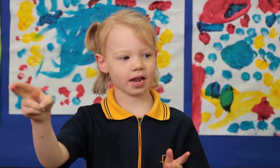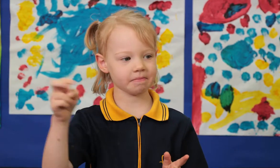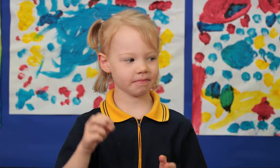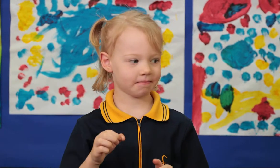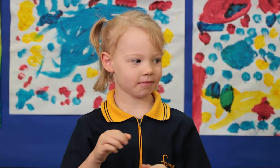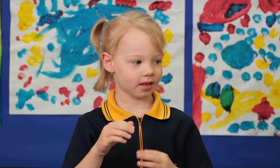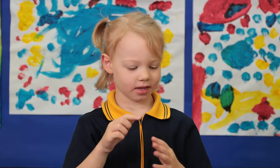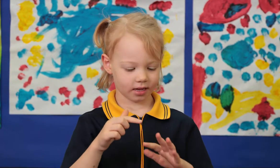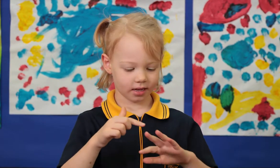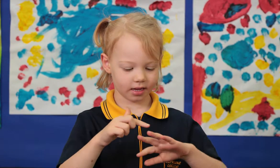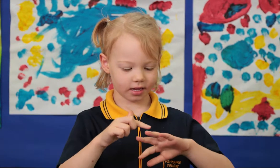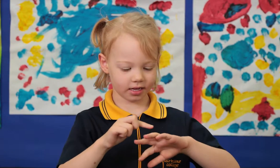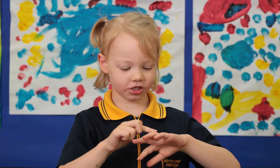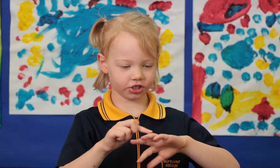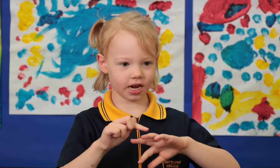name is Gemma.